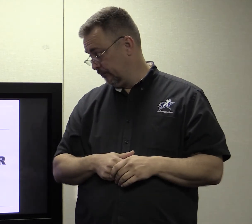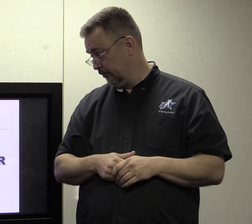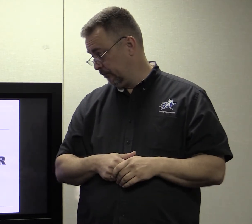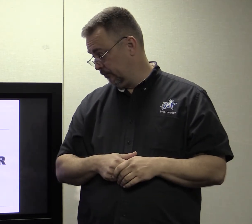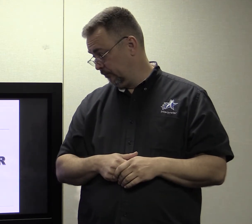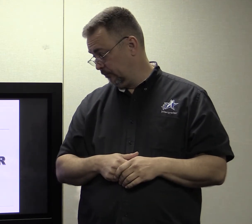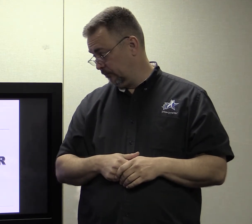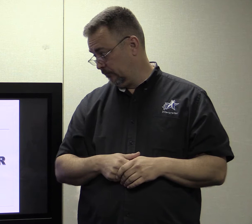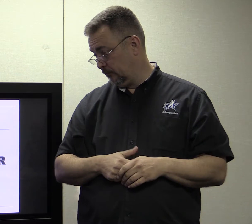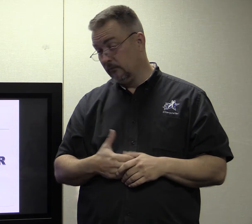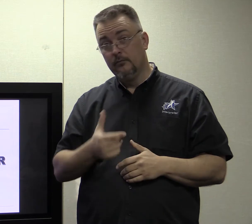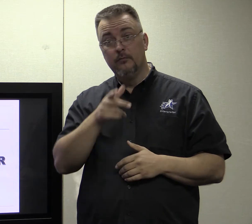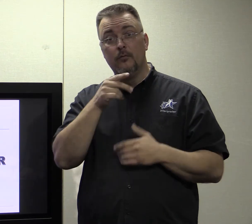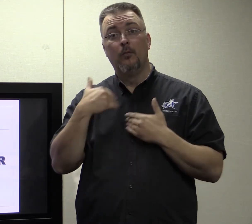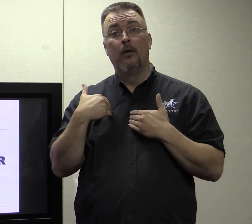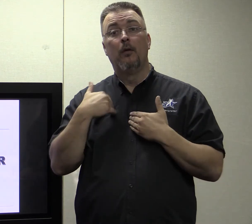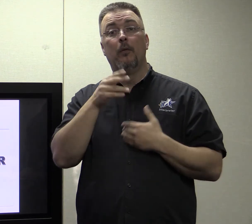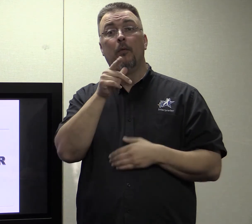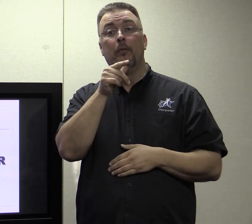Who's responsible for your safety?